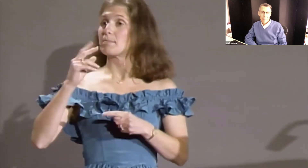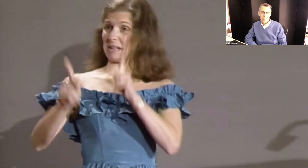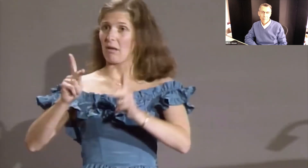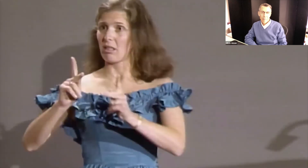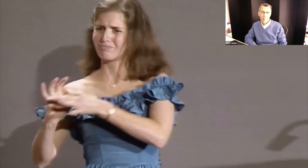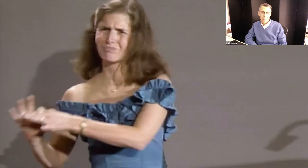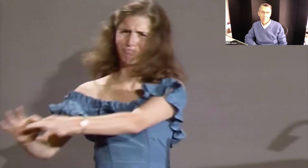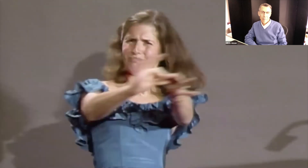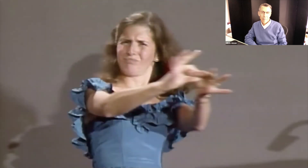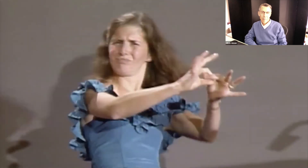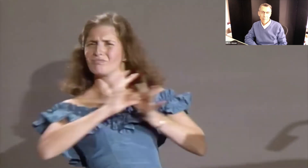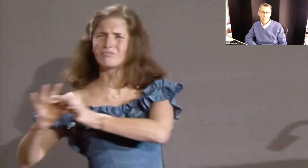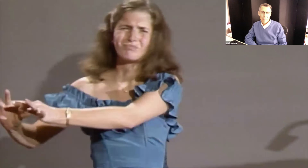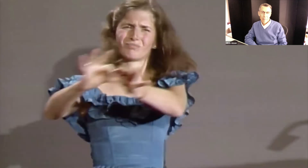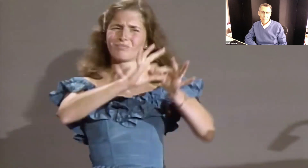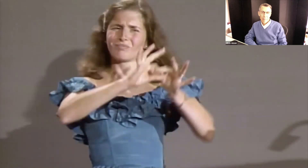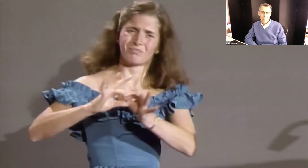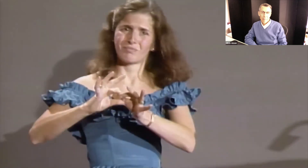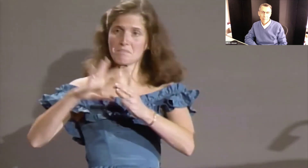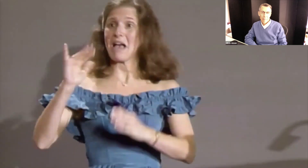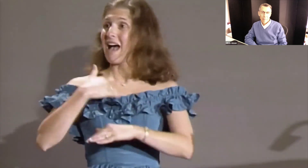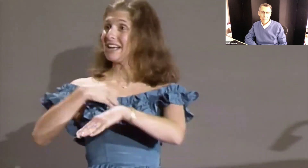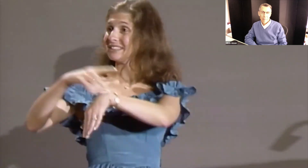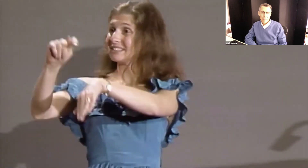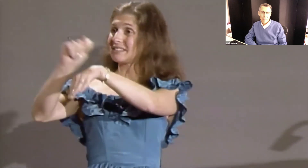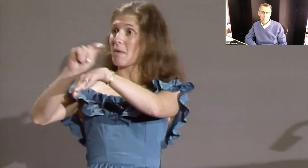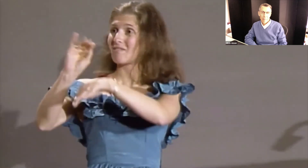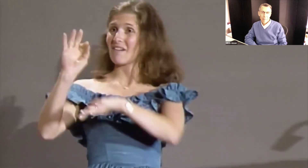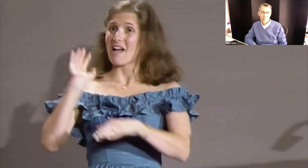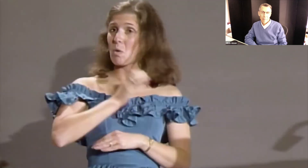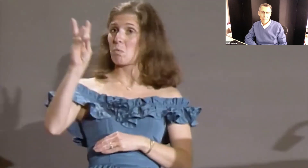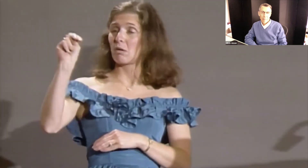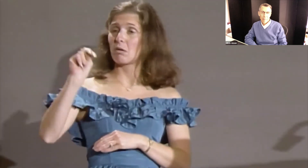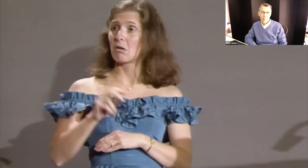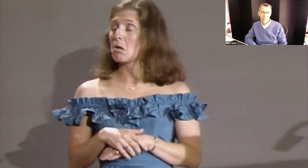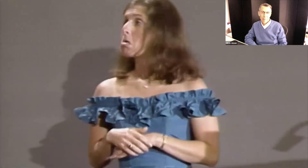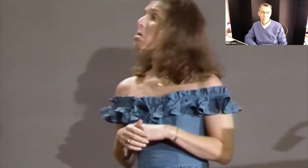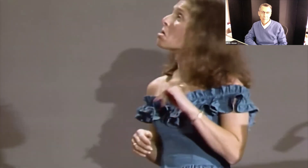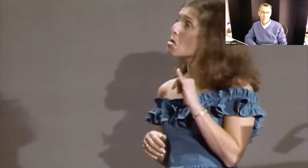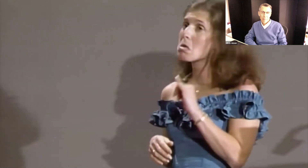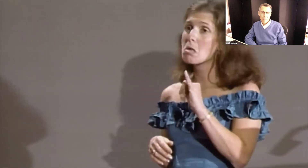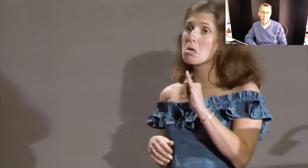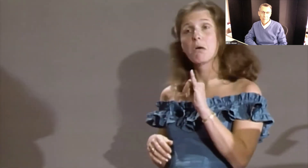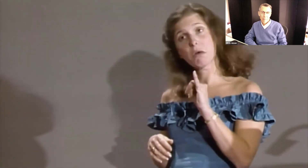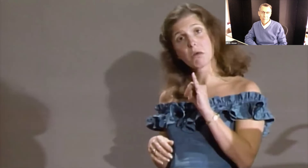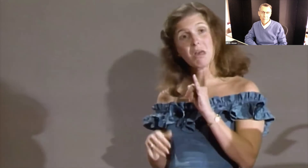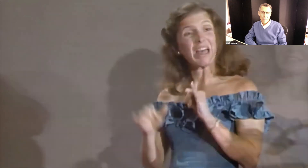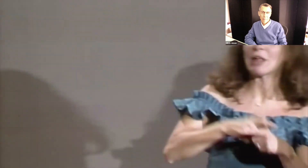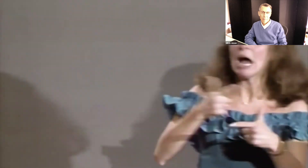community together by having a temple of our own. And I said, uh-huh. And then